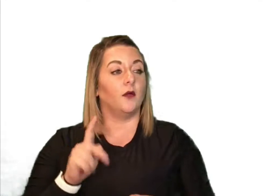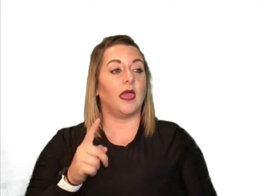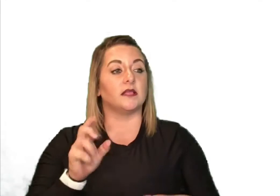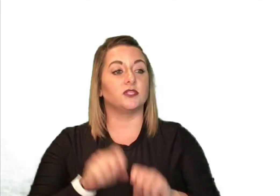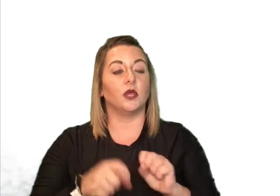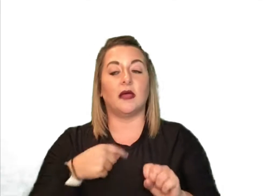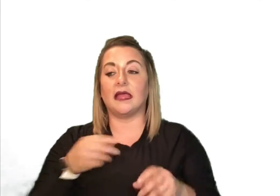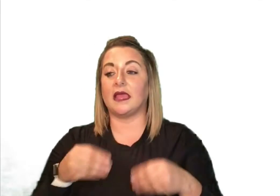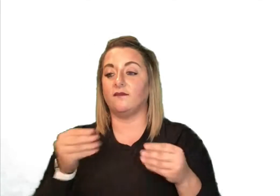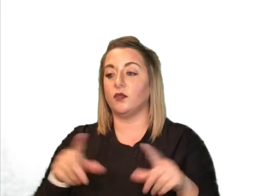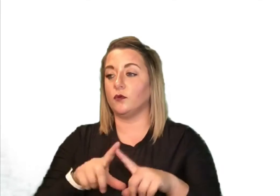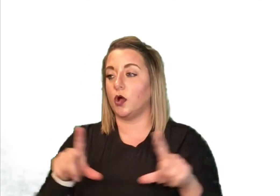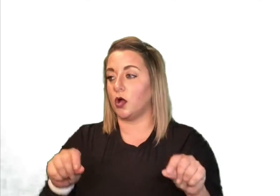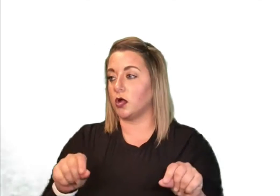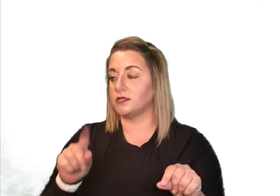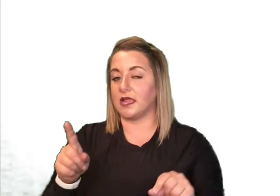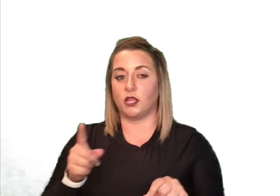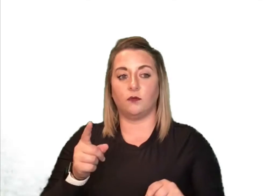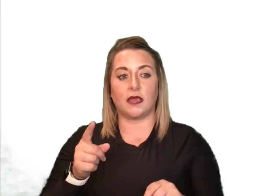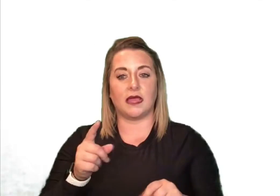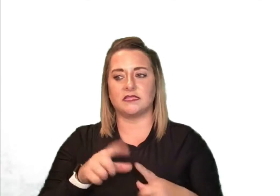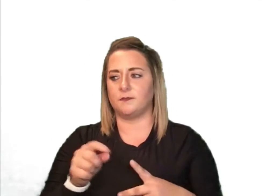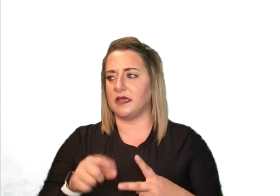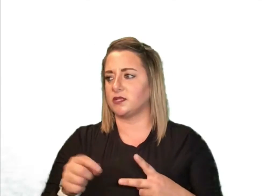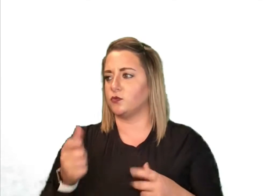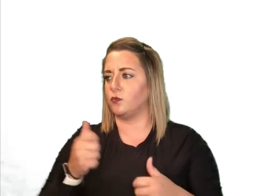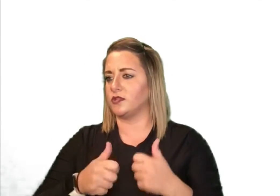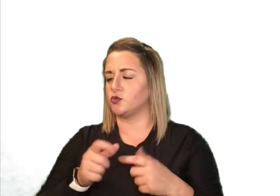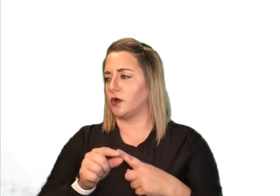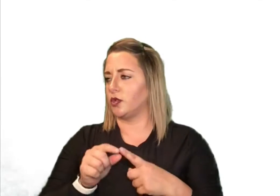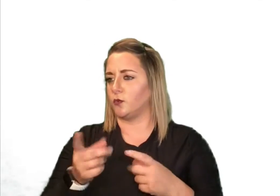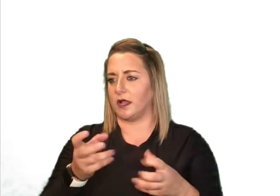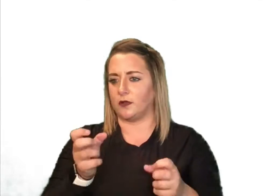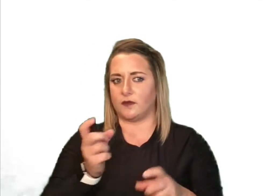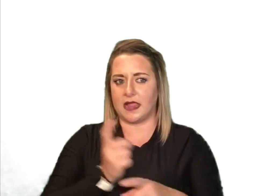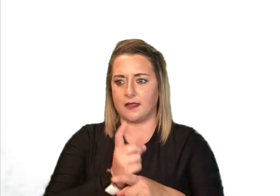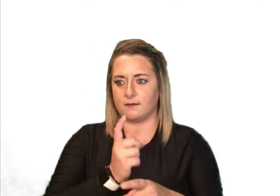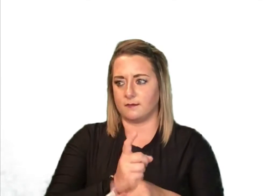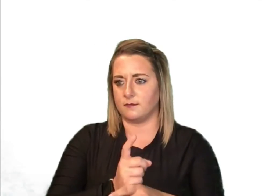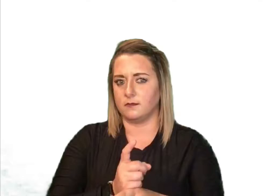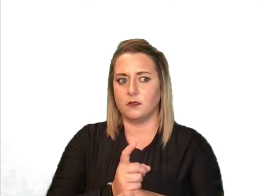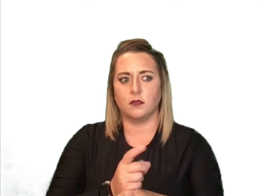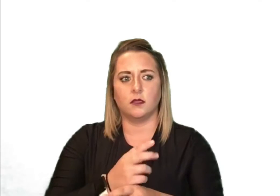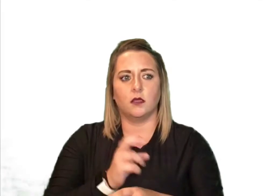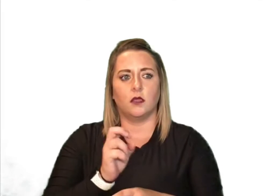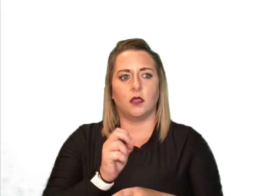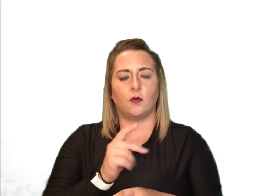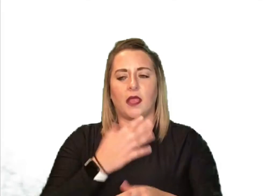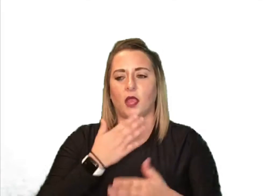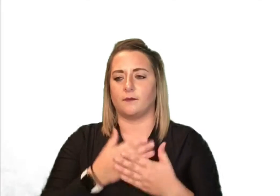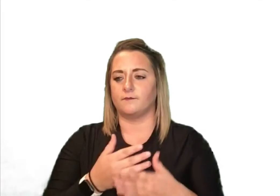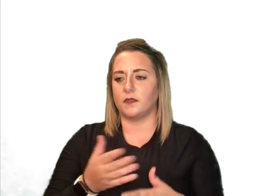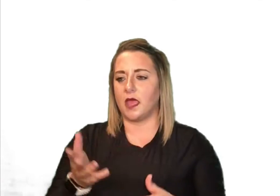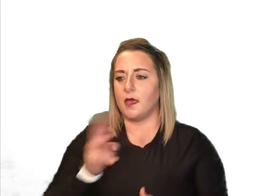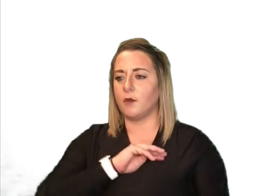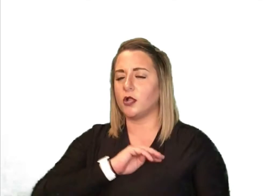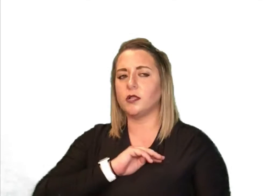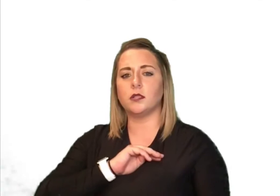we go. Okay, so I gave you cards and you guys picked which word you wanted, right? Okay,